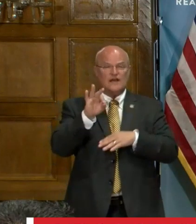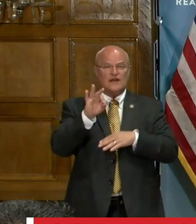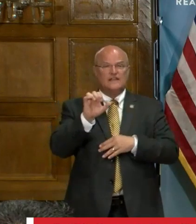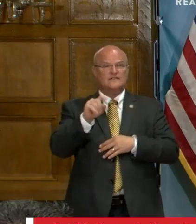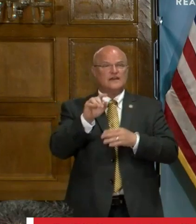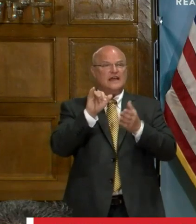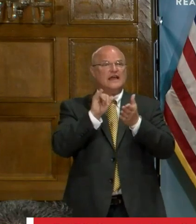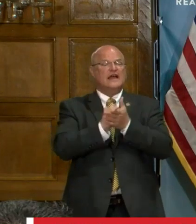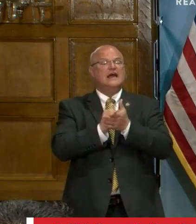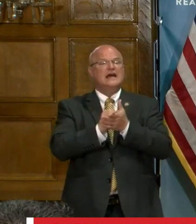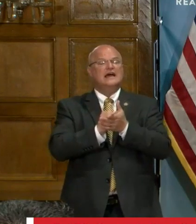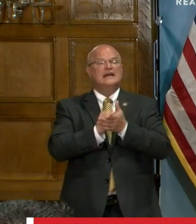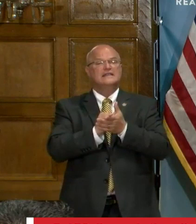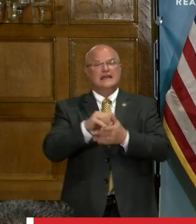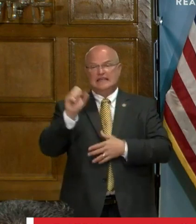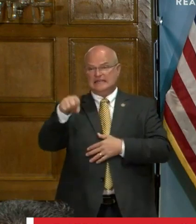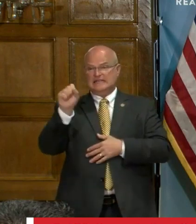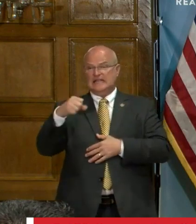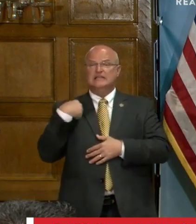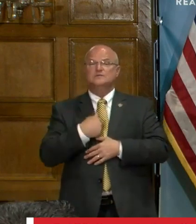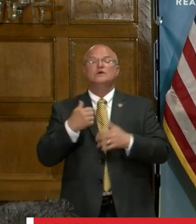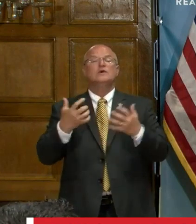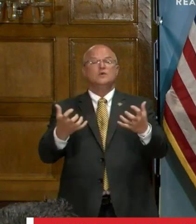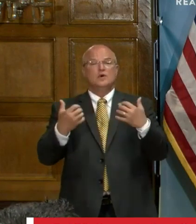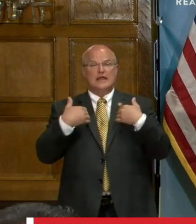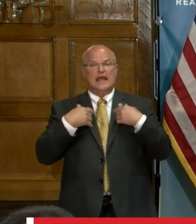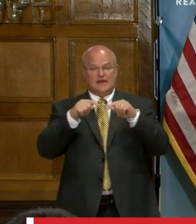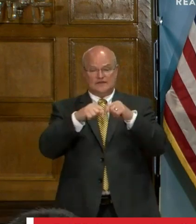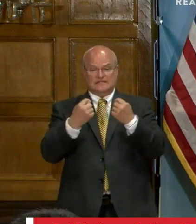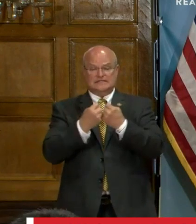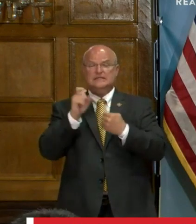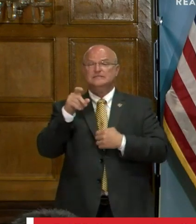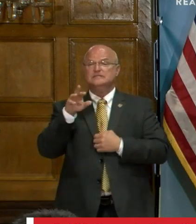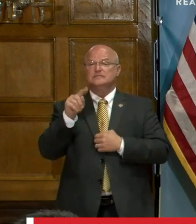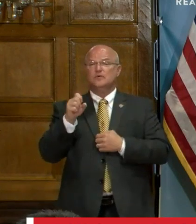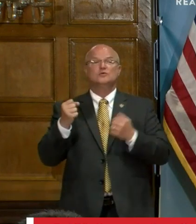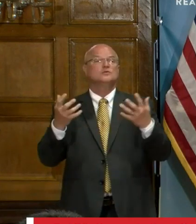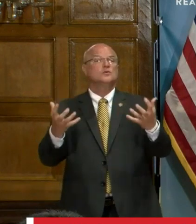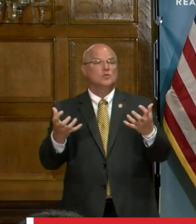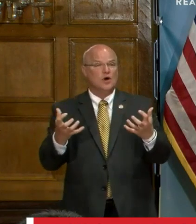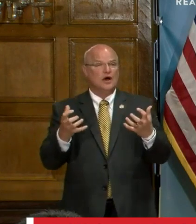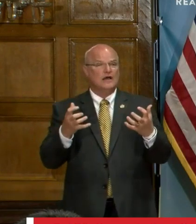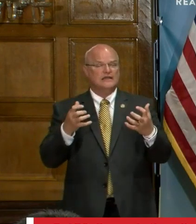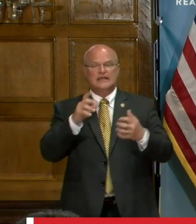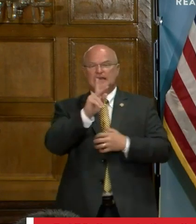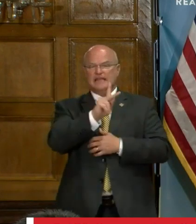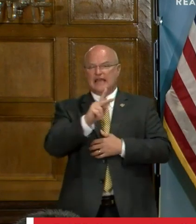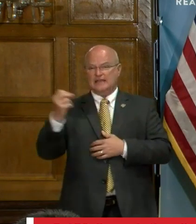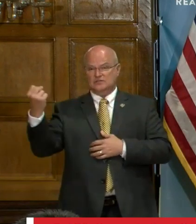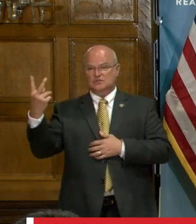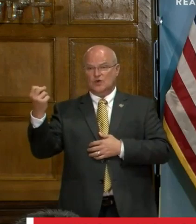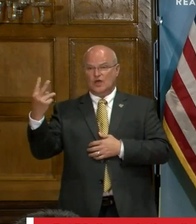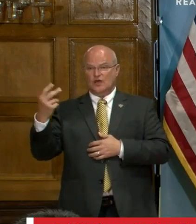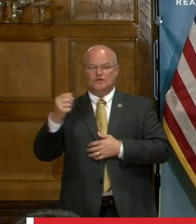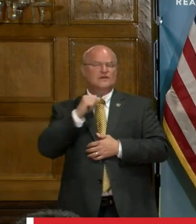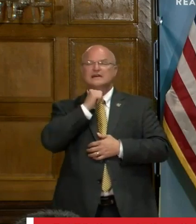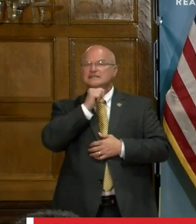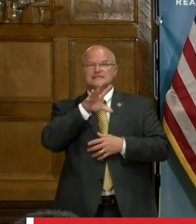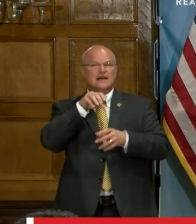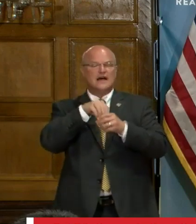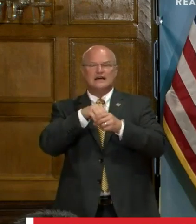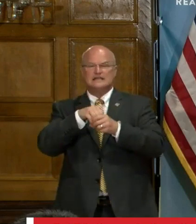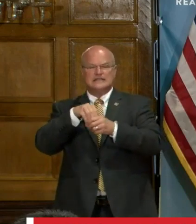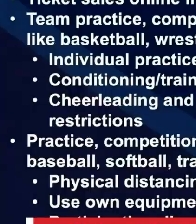fact that yes, we want to have team sports, and this pertains through K through 12. It does not pertain